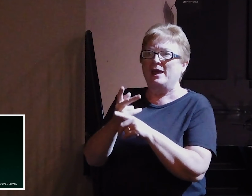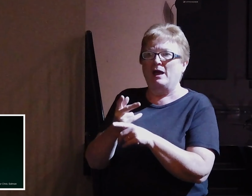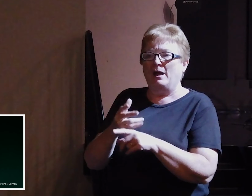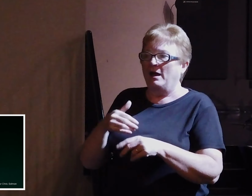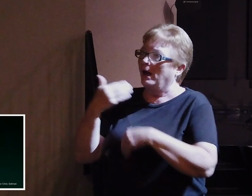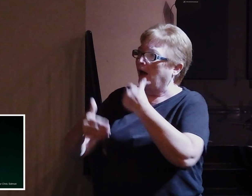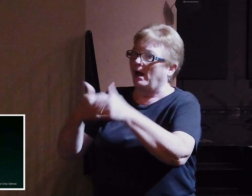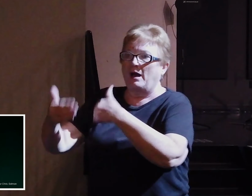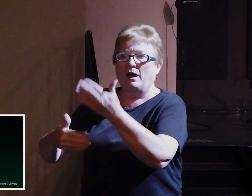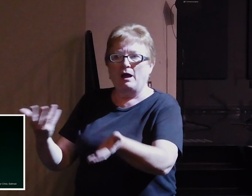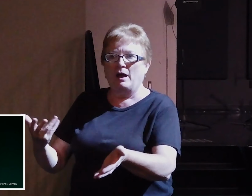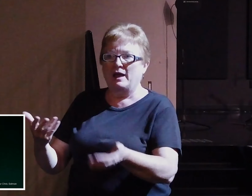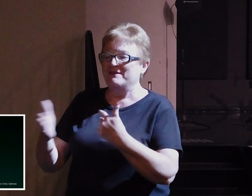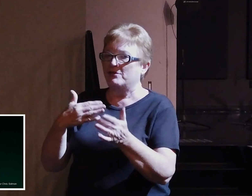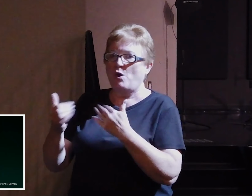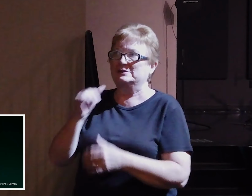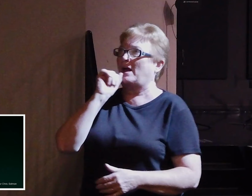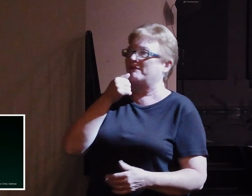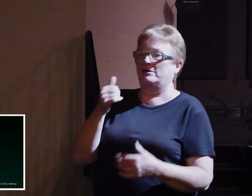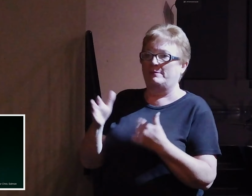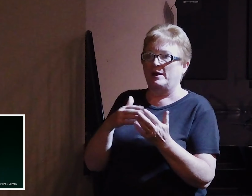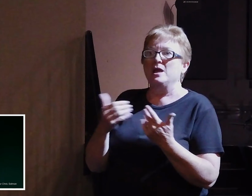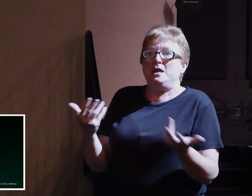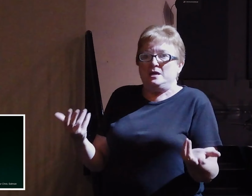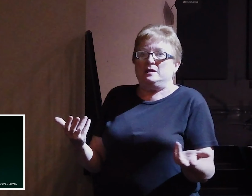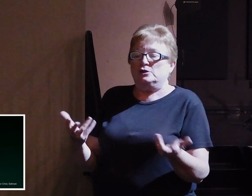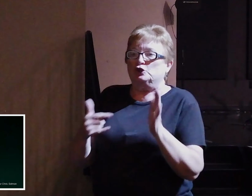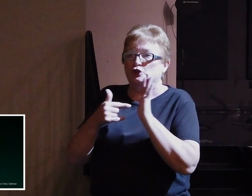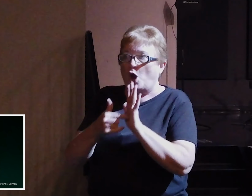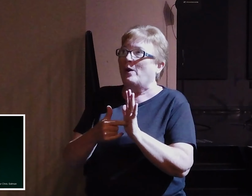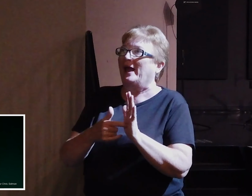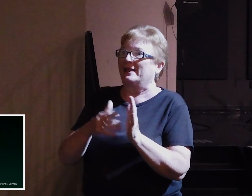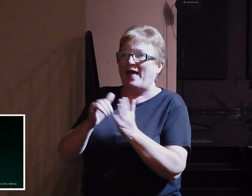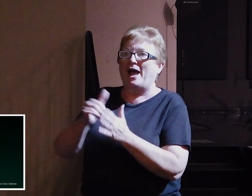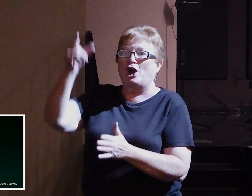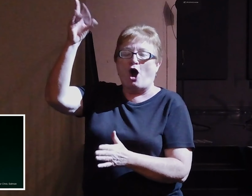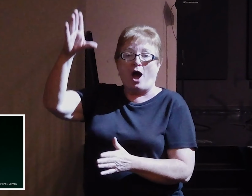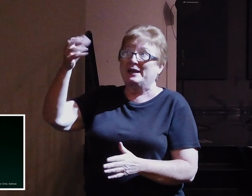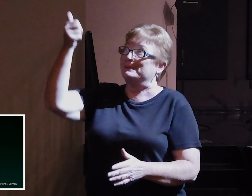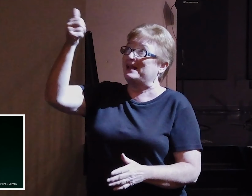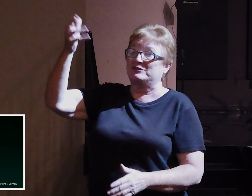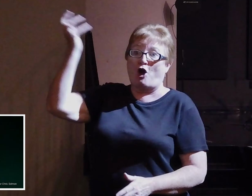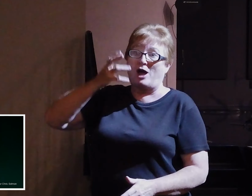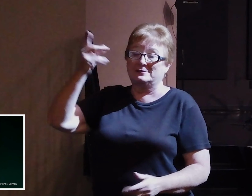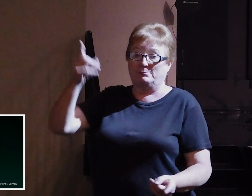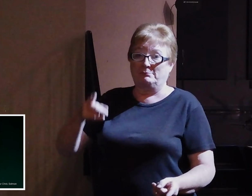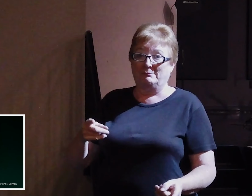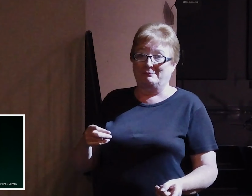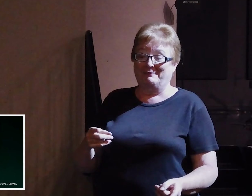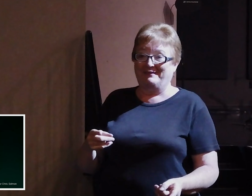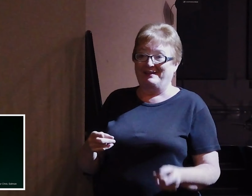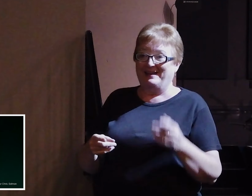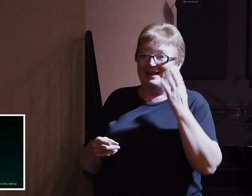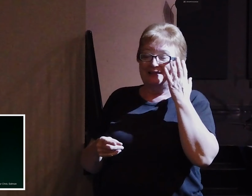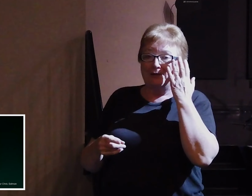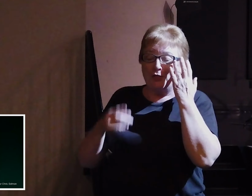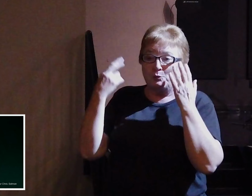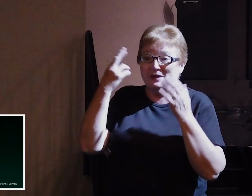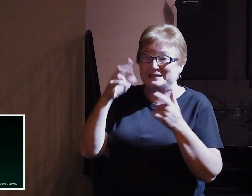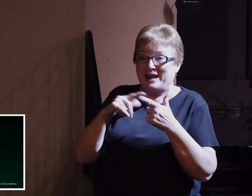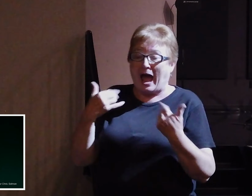me is now being used to show God is awesome. The only reason I'm hanging on is because of him,